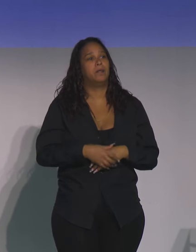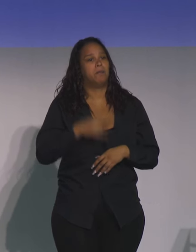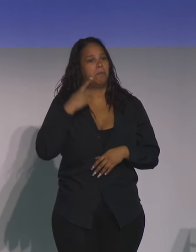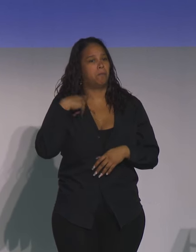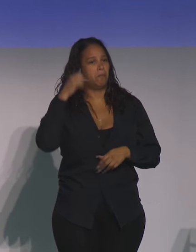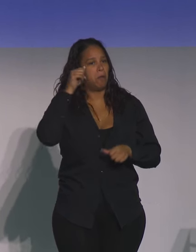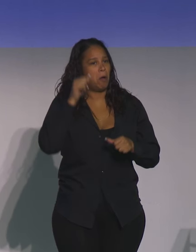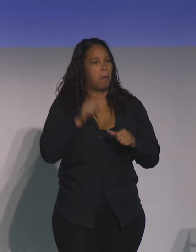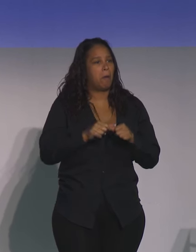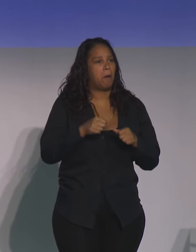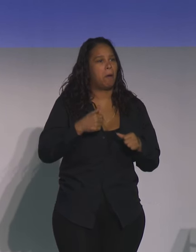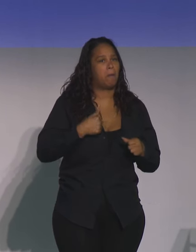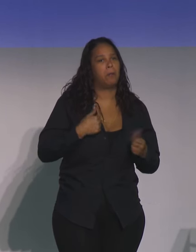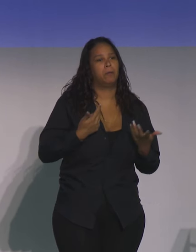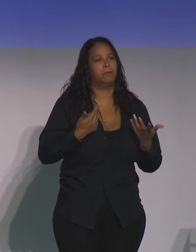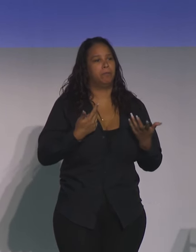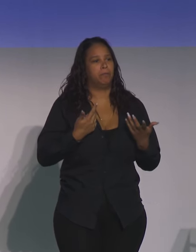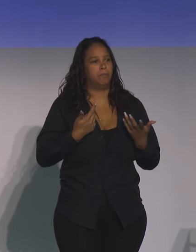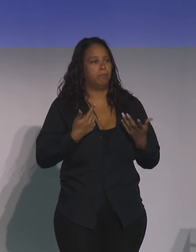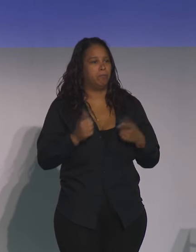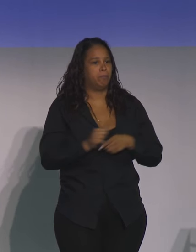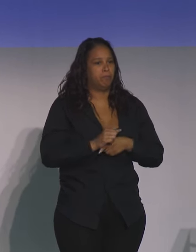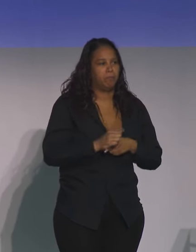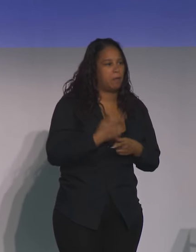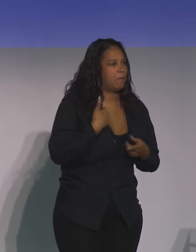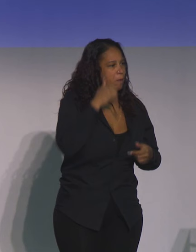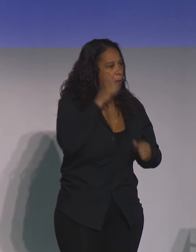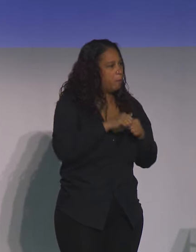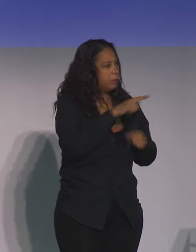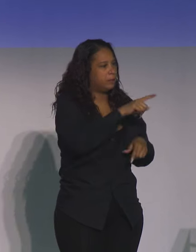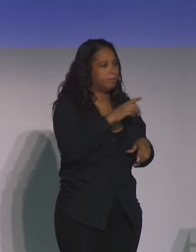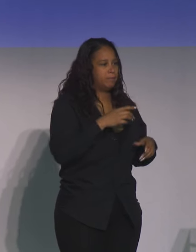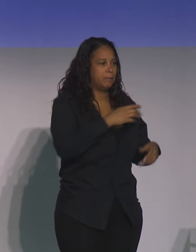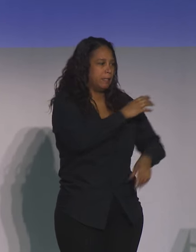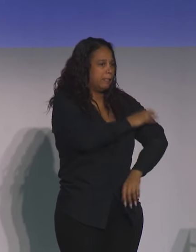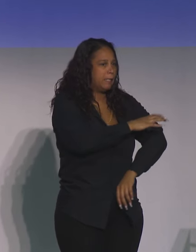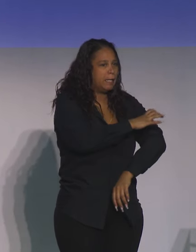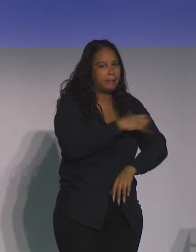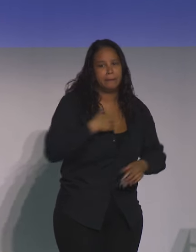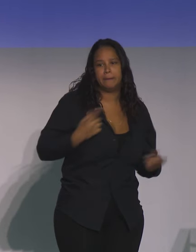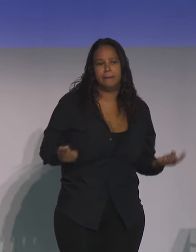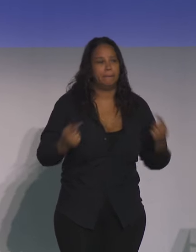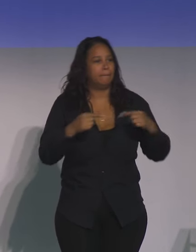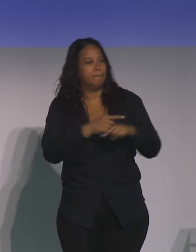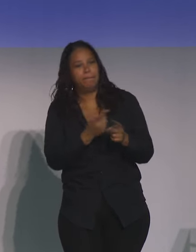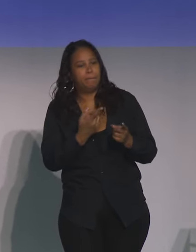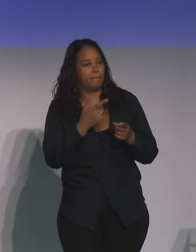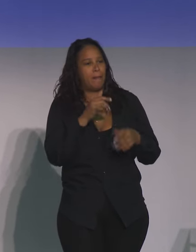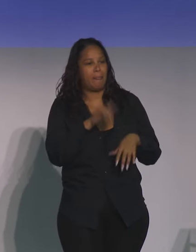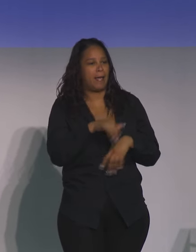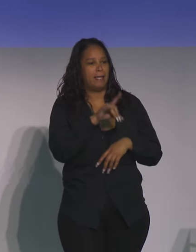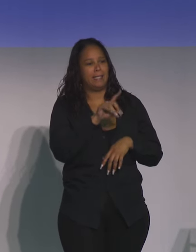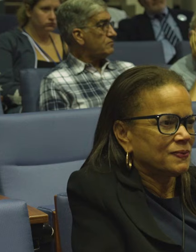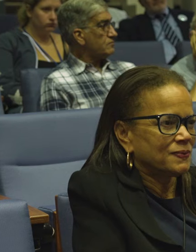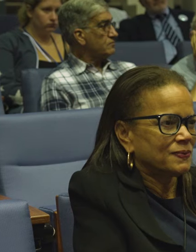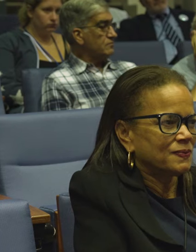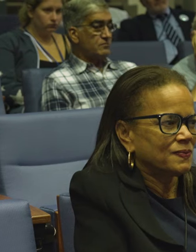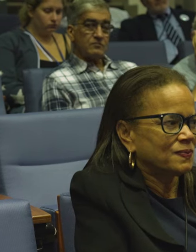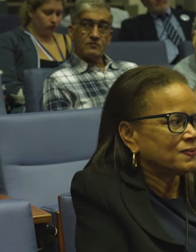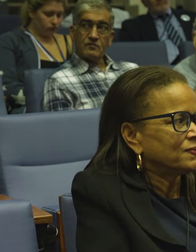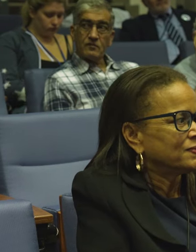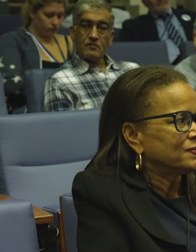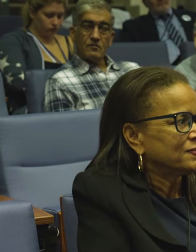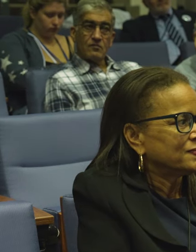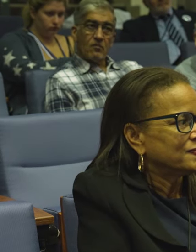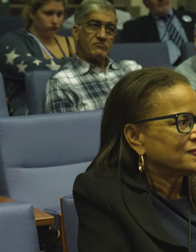it took me a day and a half to track him down, Dan. He was in clinic, and then I called here, you know, but I got through at Denver Health. He was at Denver Health at that point. He called me back